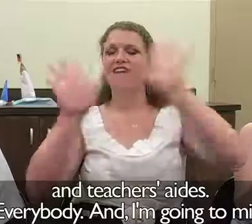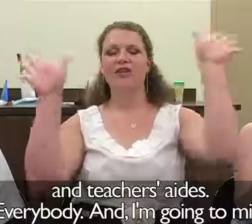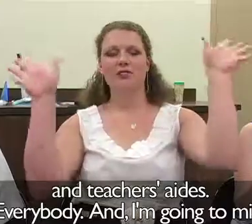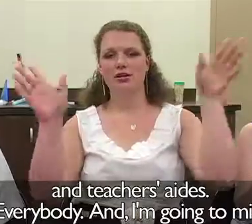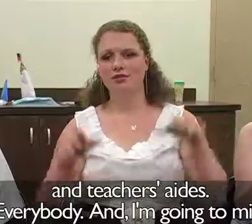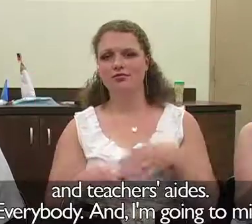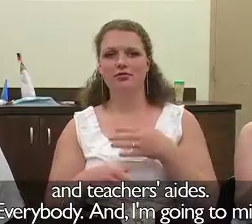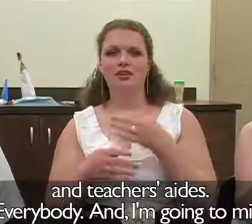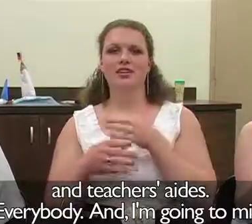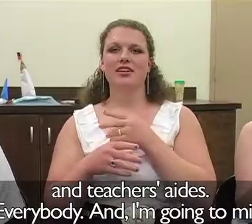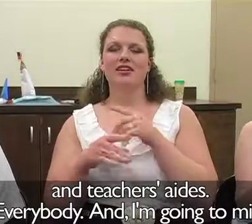Everybody.